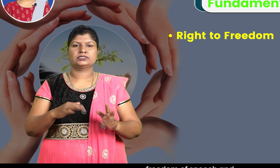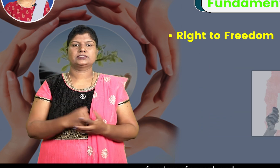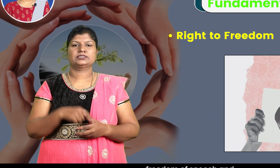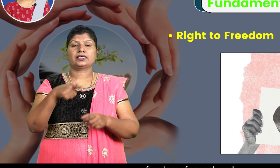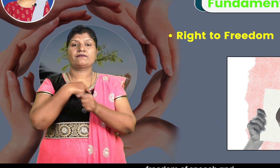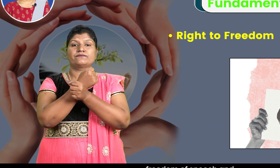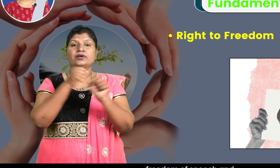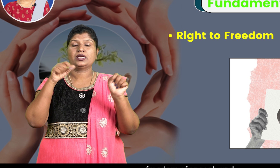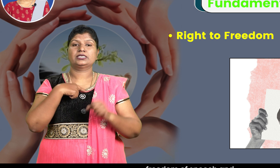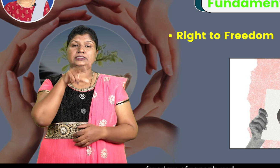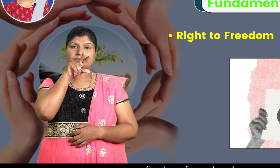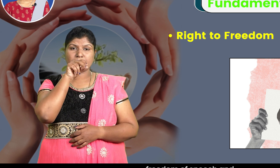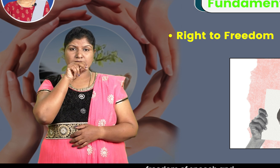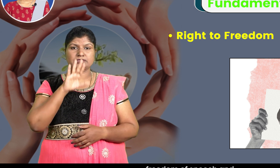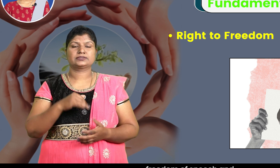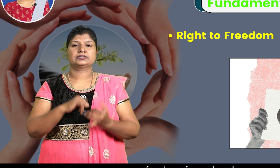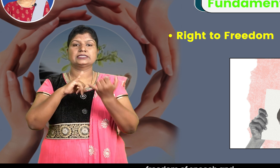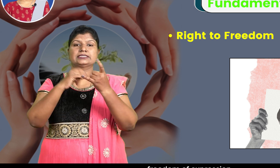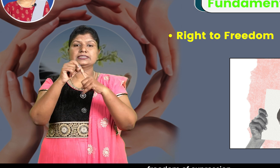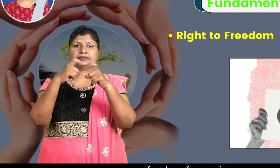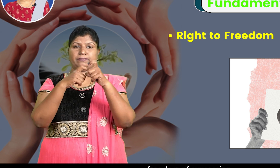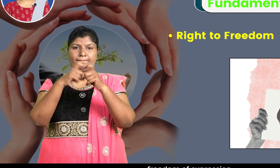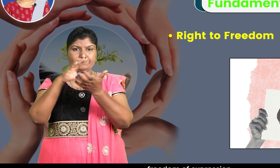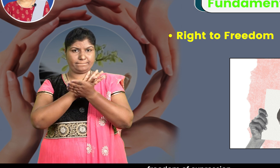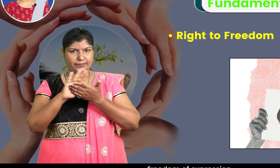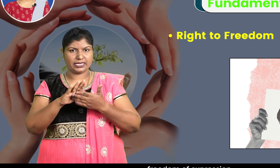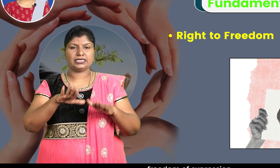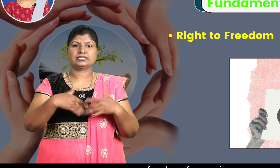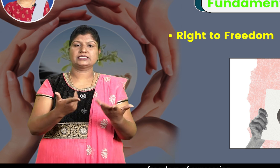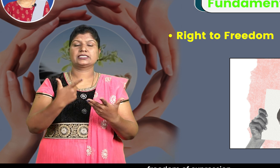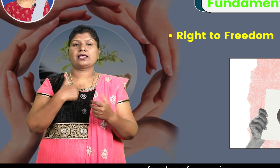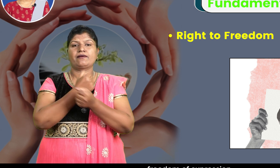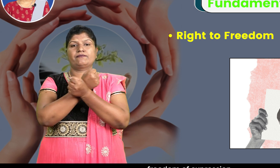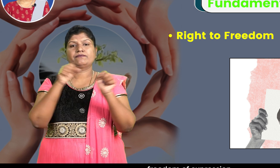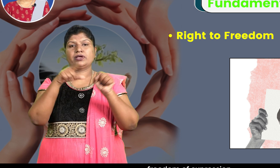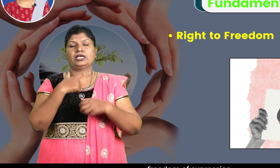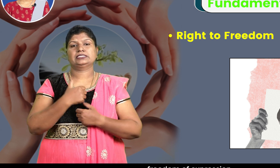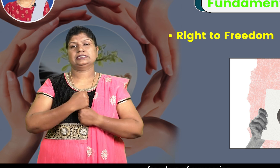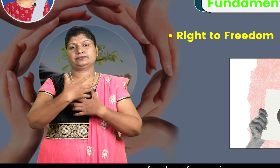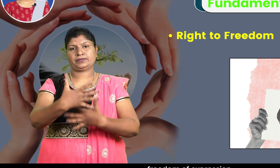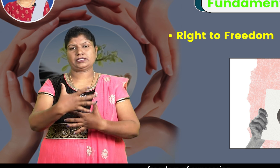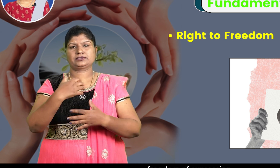freedom of speech and freedom of expression.